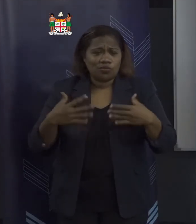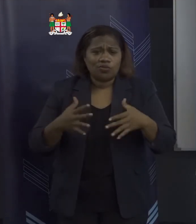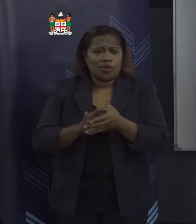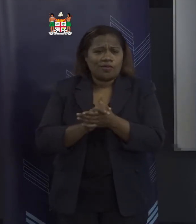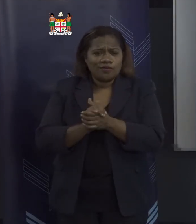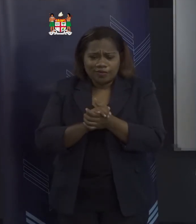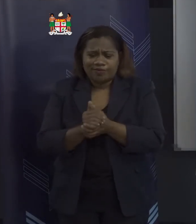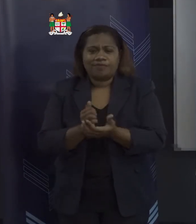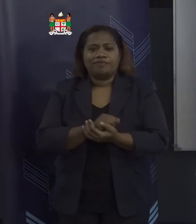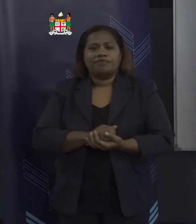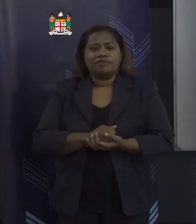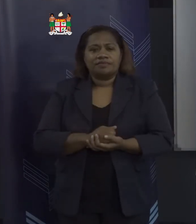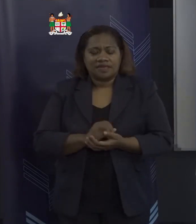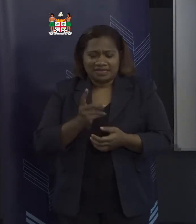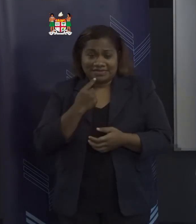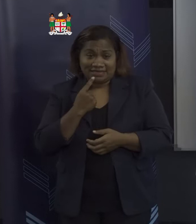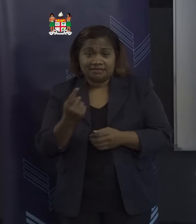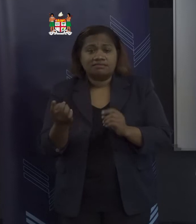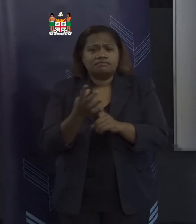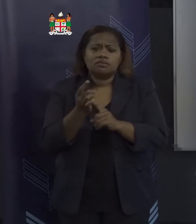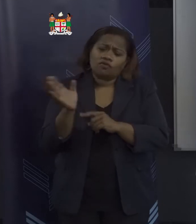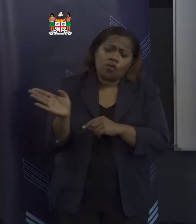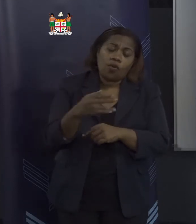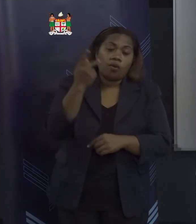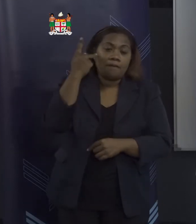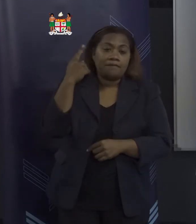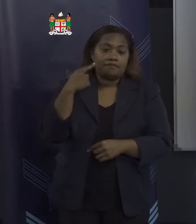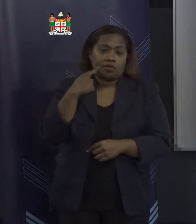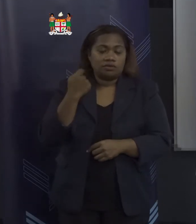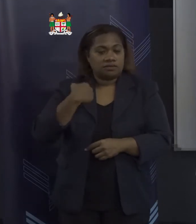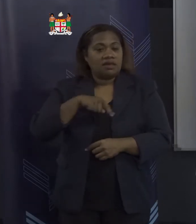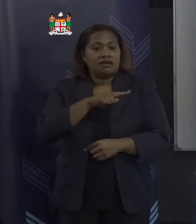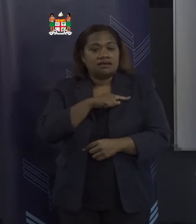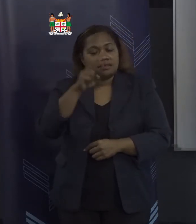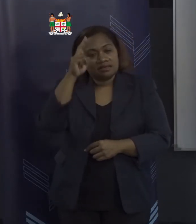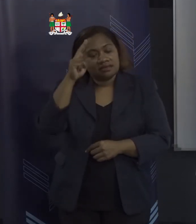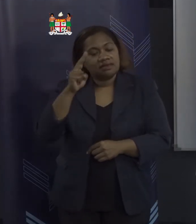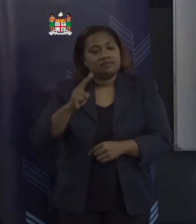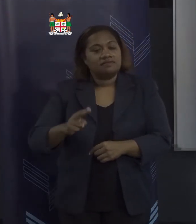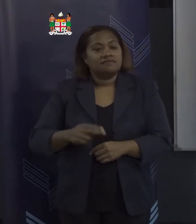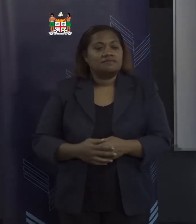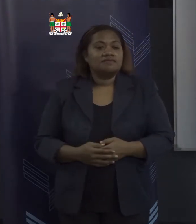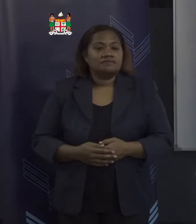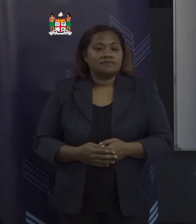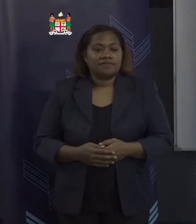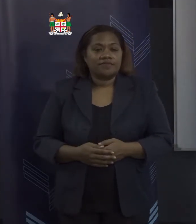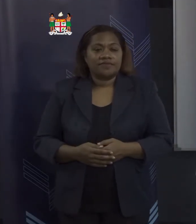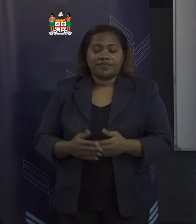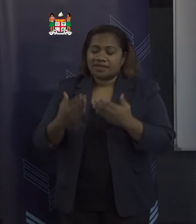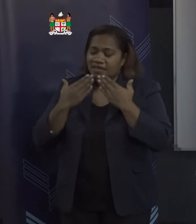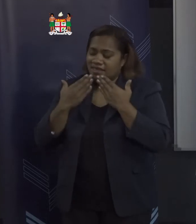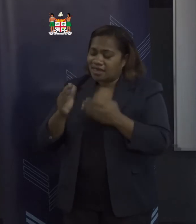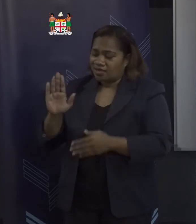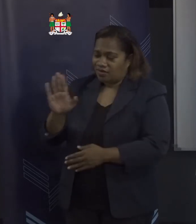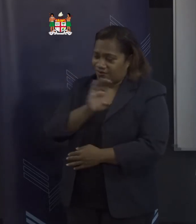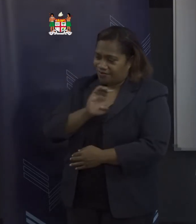their safety is critical for all parents and us as a nation. I thank you, Your